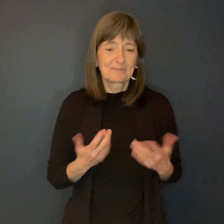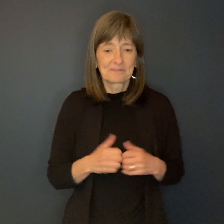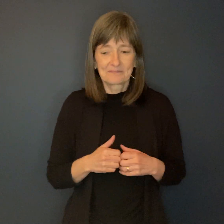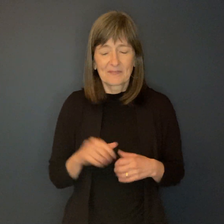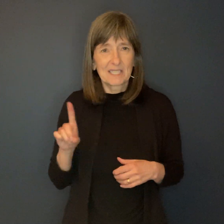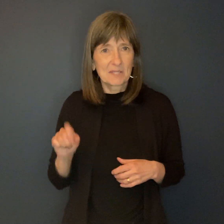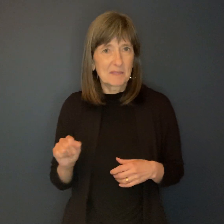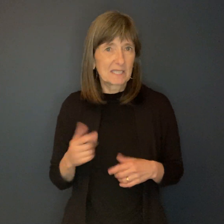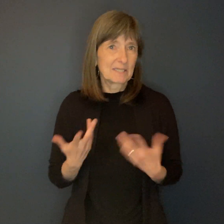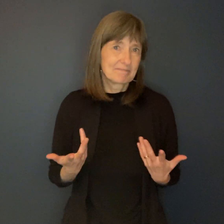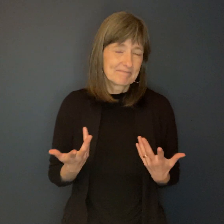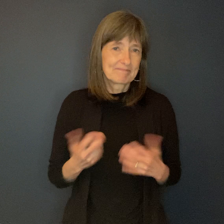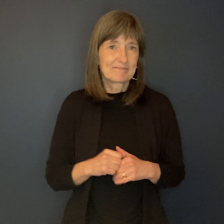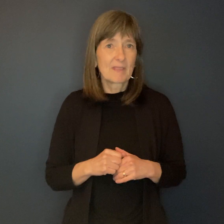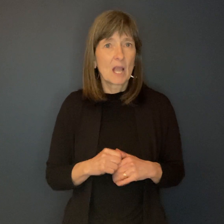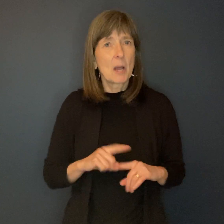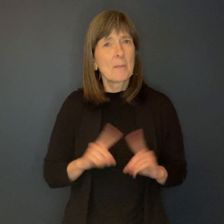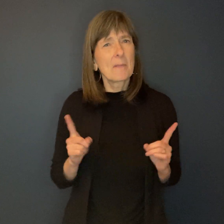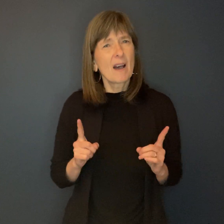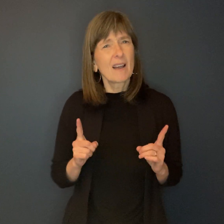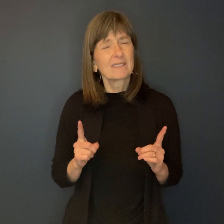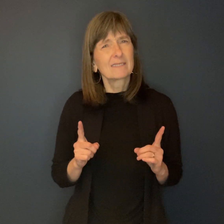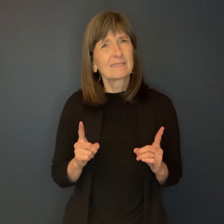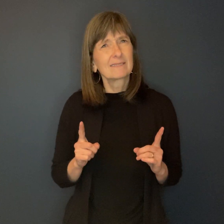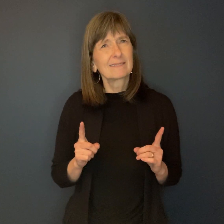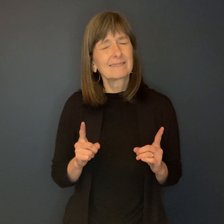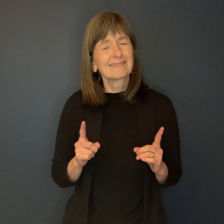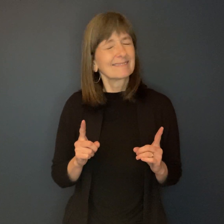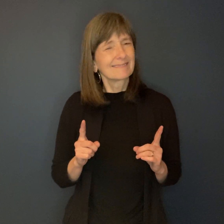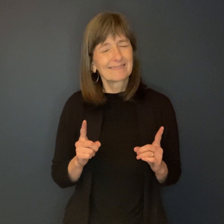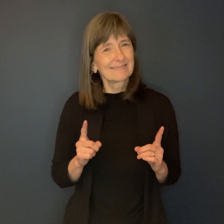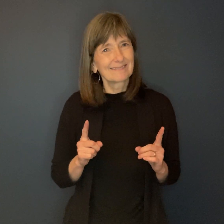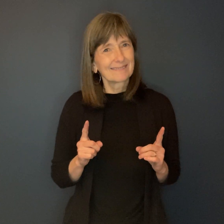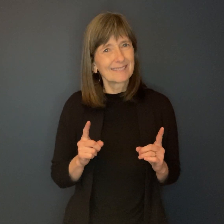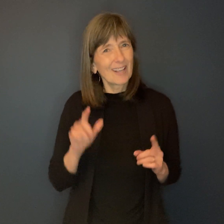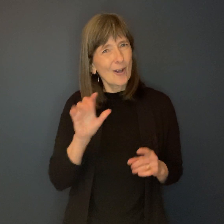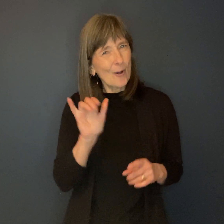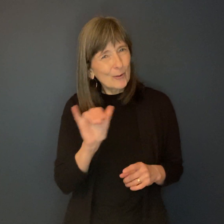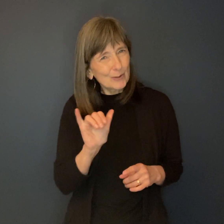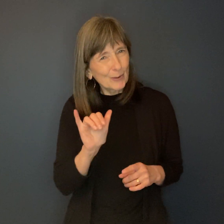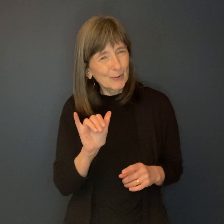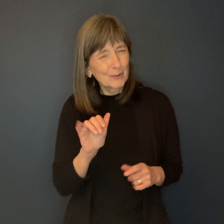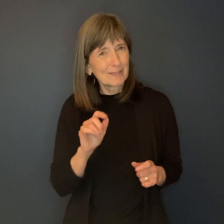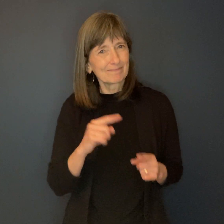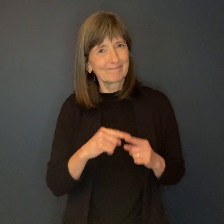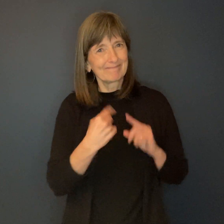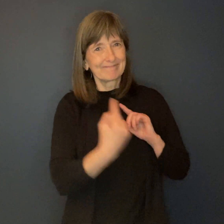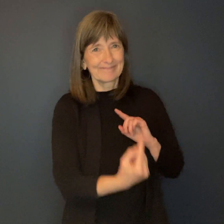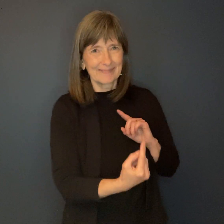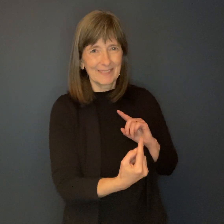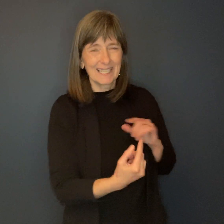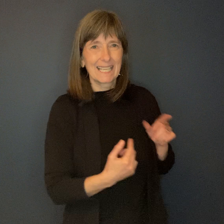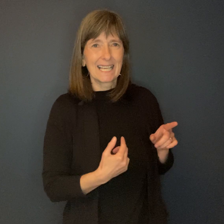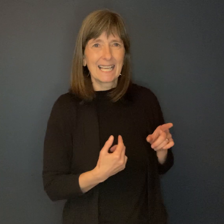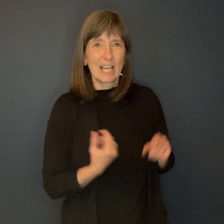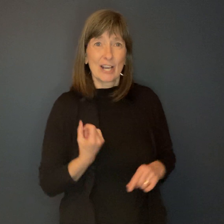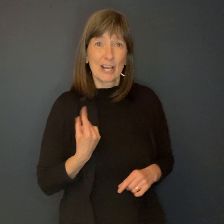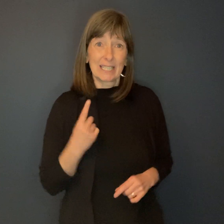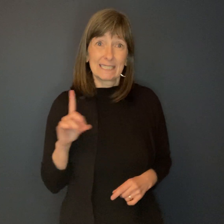disability, whatever, but then we turn around and we say that, understanding that disability is natural, don't get me wrong here,